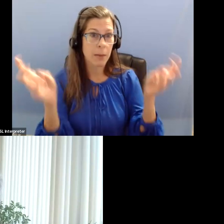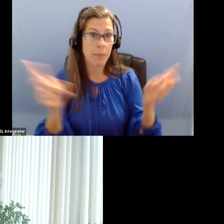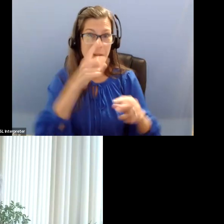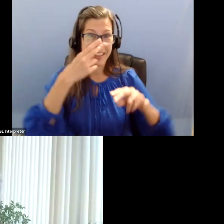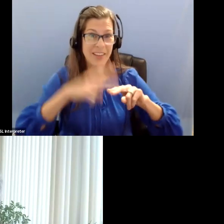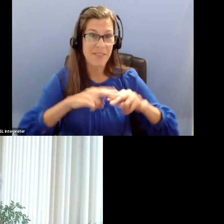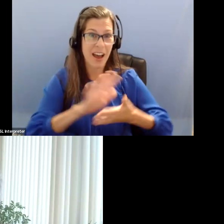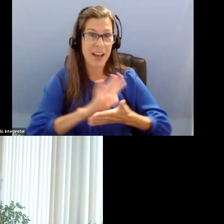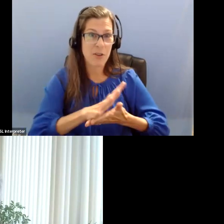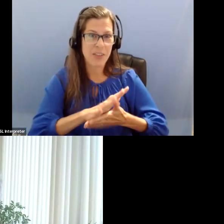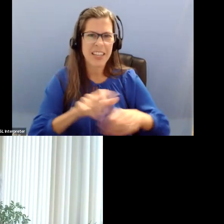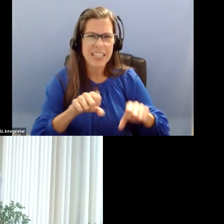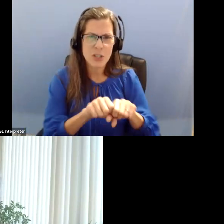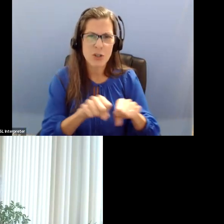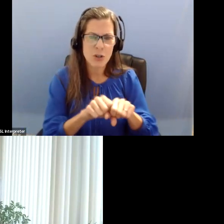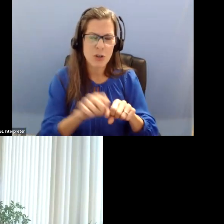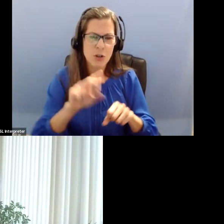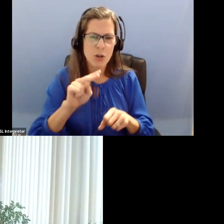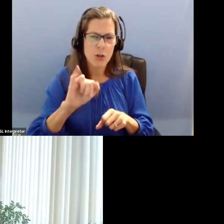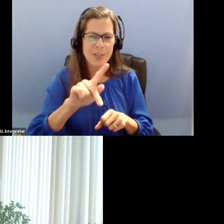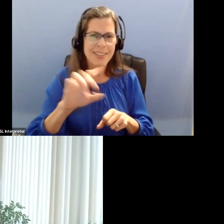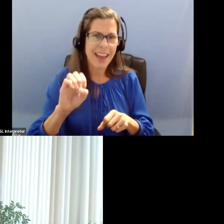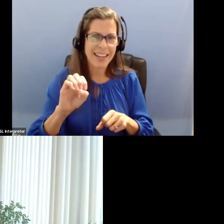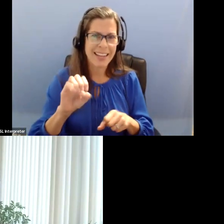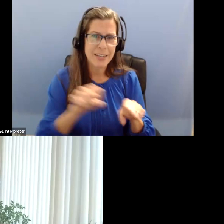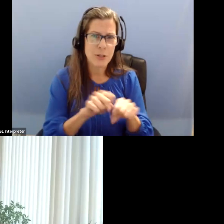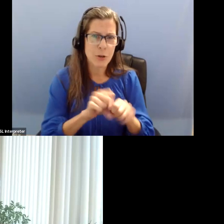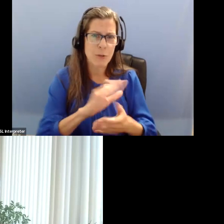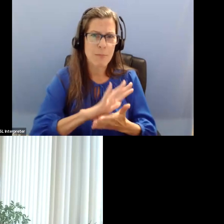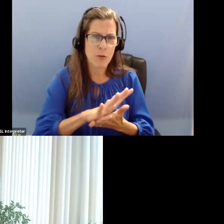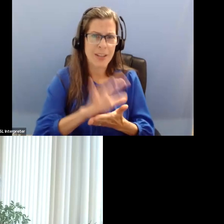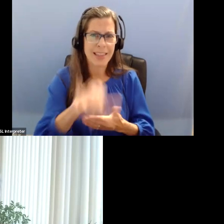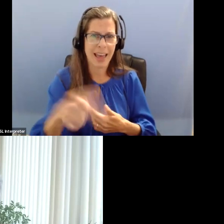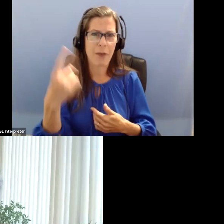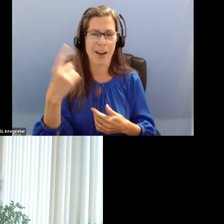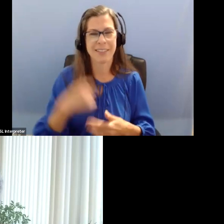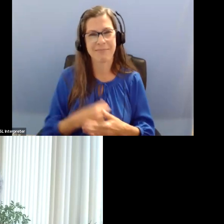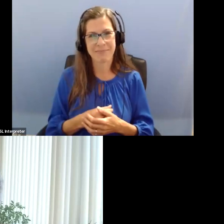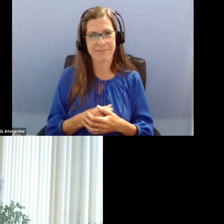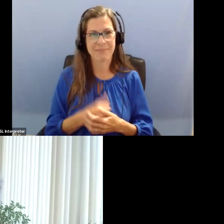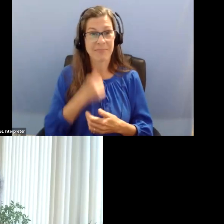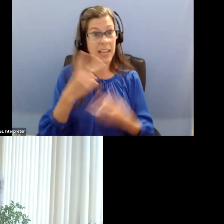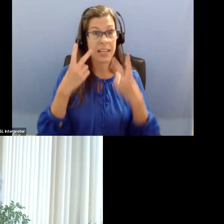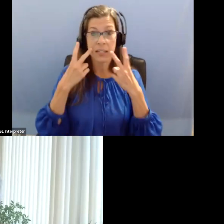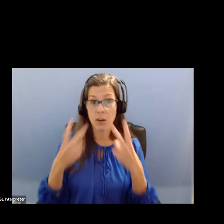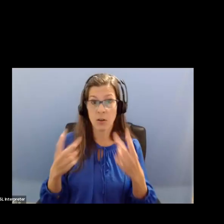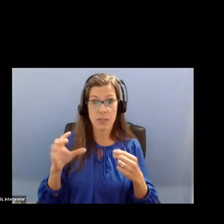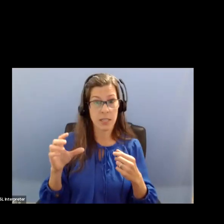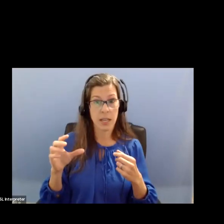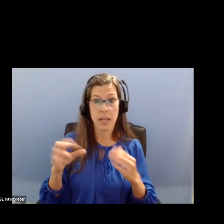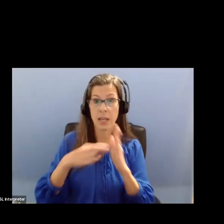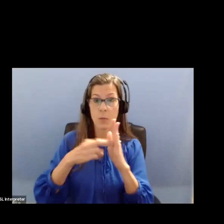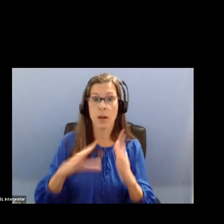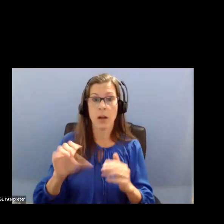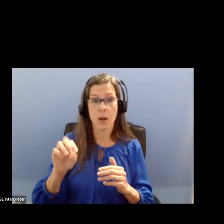fun movie. So maybe now I'll dive into that documentary. I don't see Representative Orwell on.